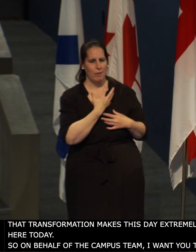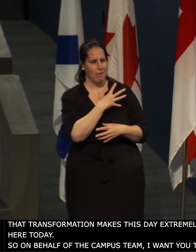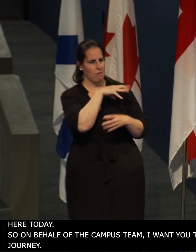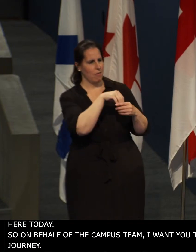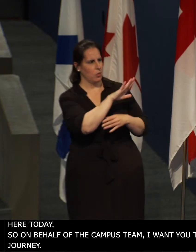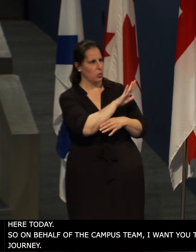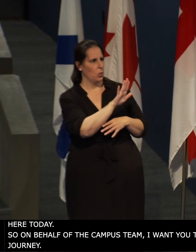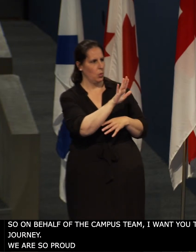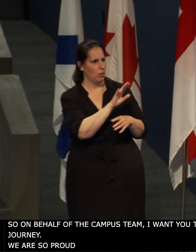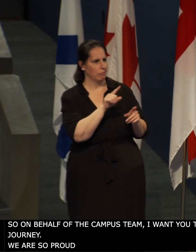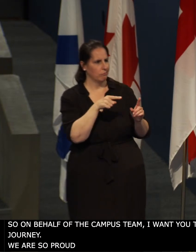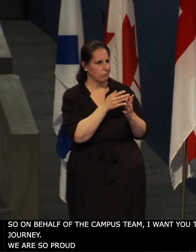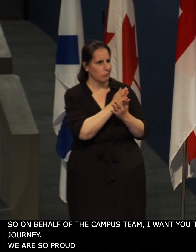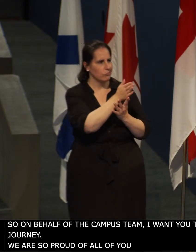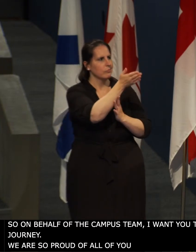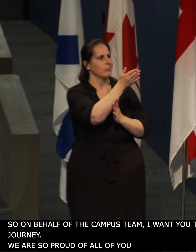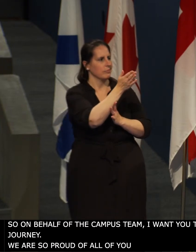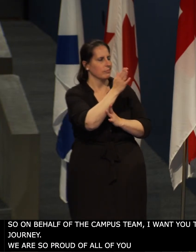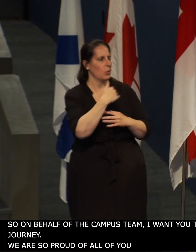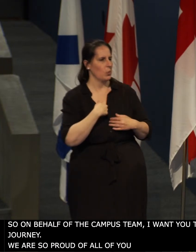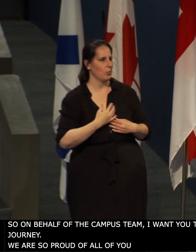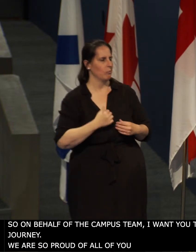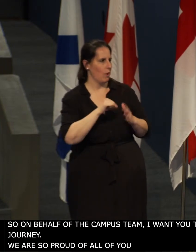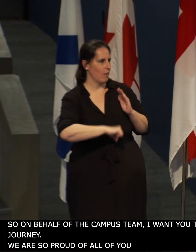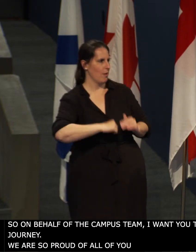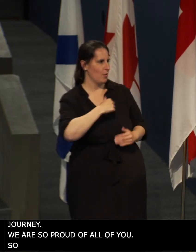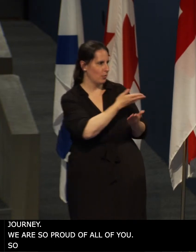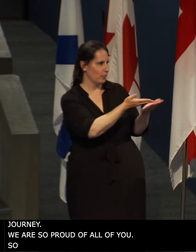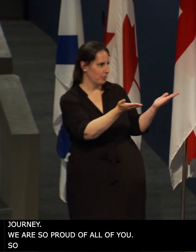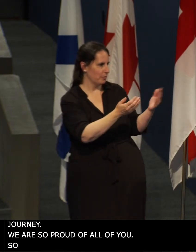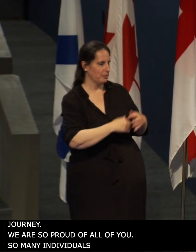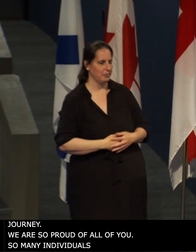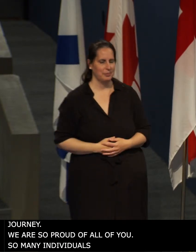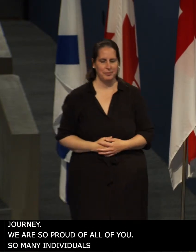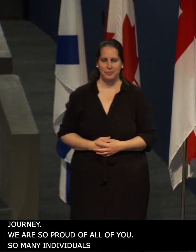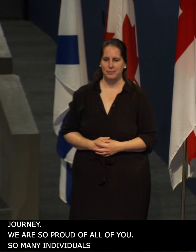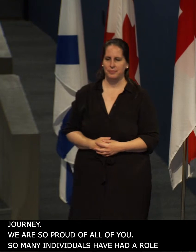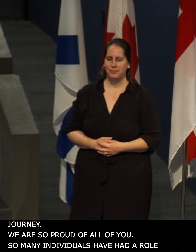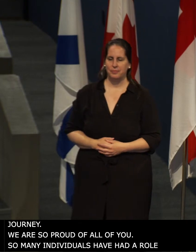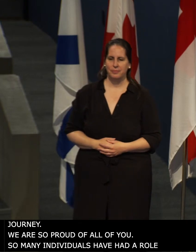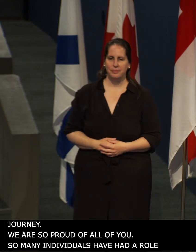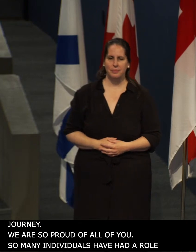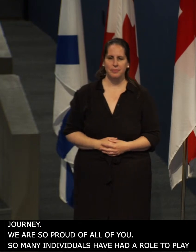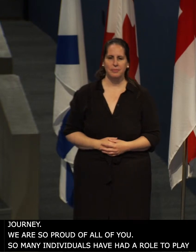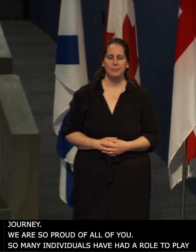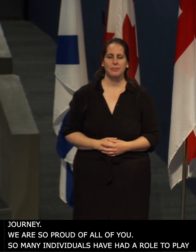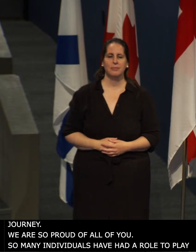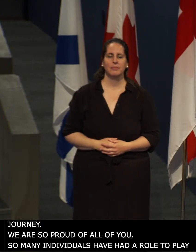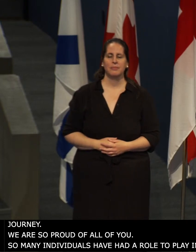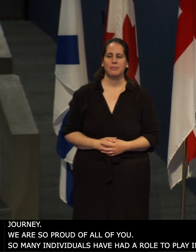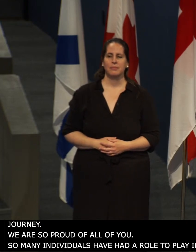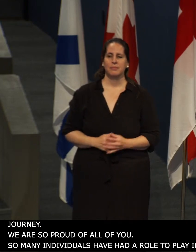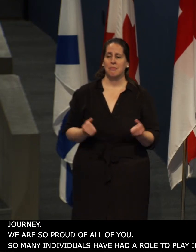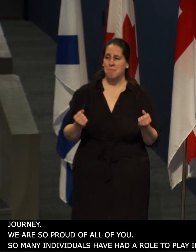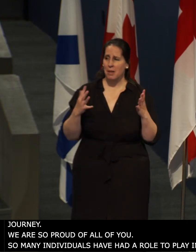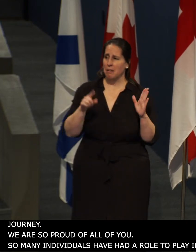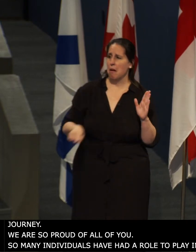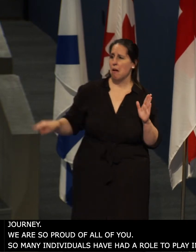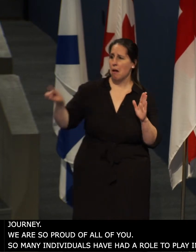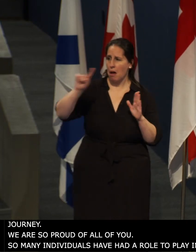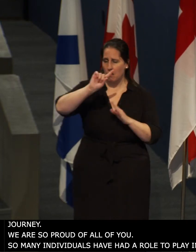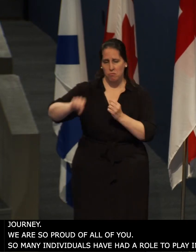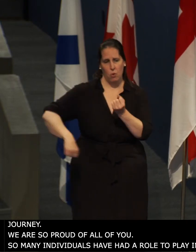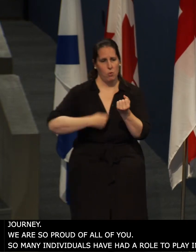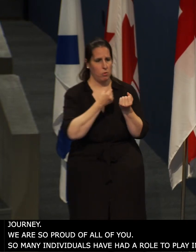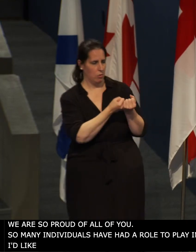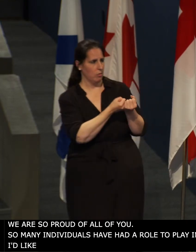of you. So many individuals have had a role to play in supporting your journey to graduation. I'd like to take this